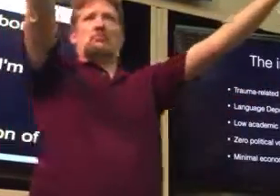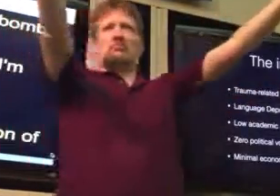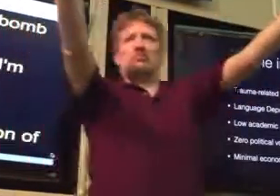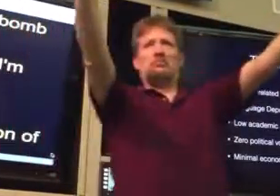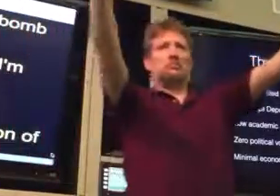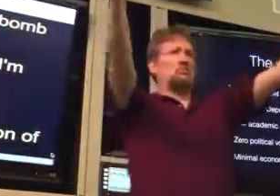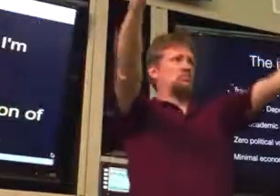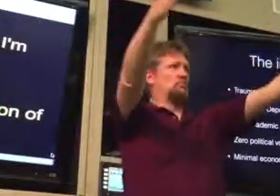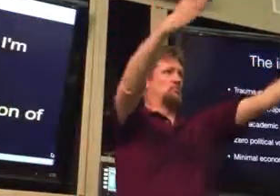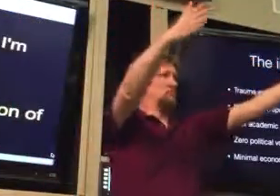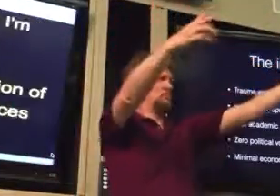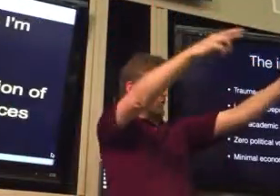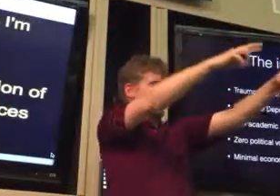deaf community,